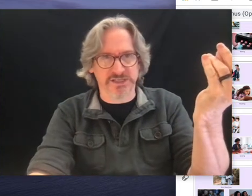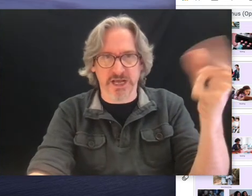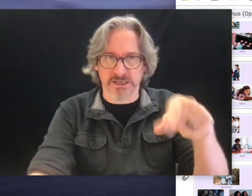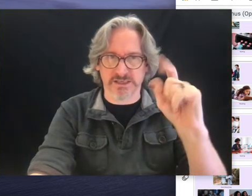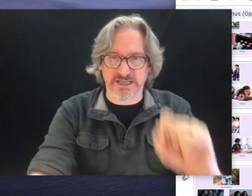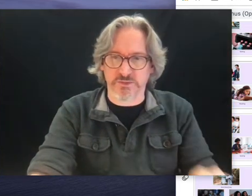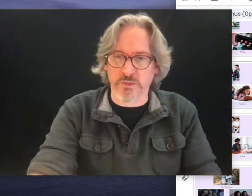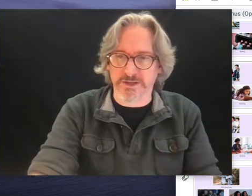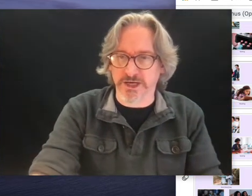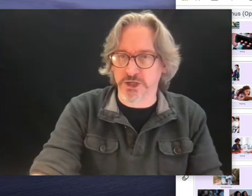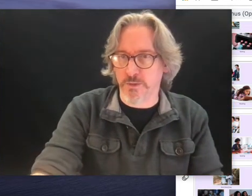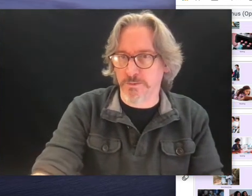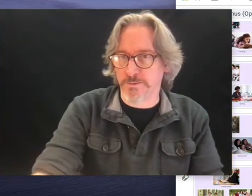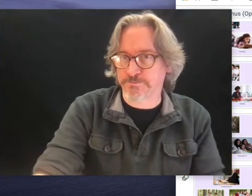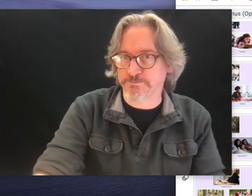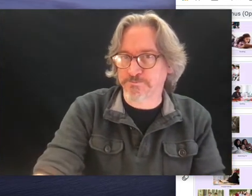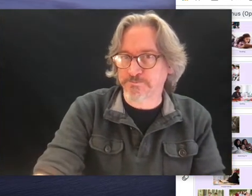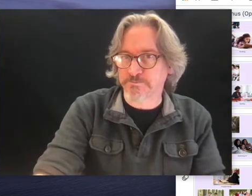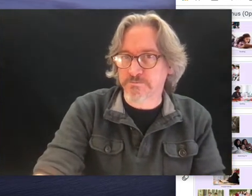what's the signs. That's what they show.